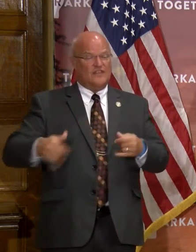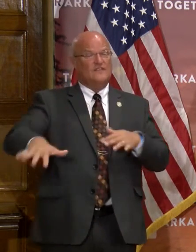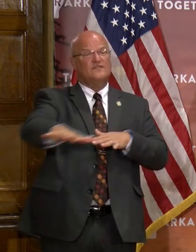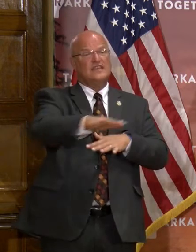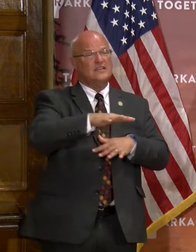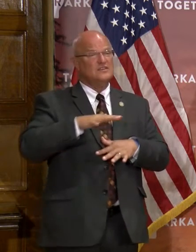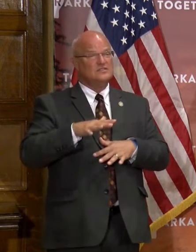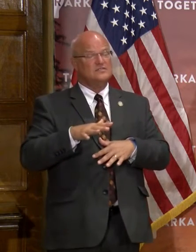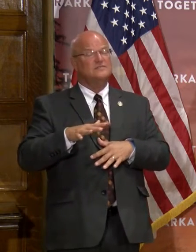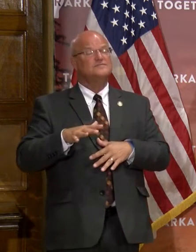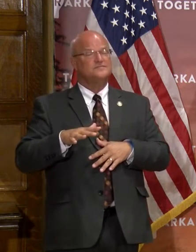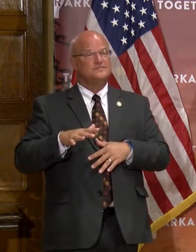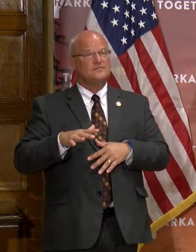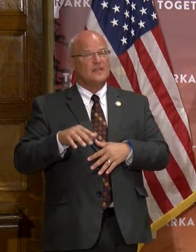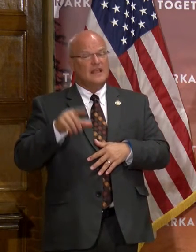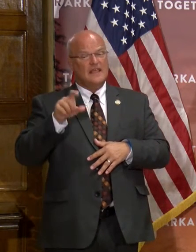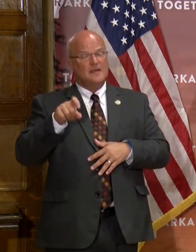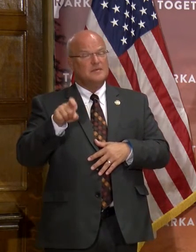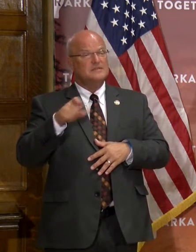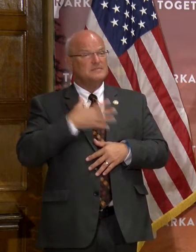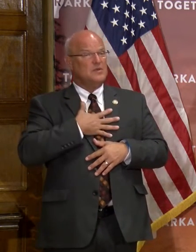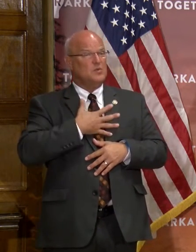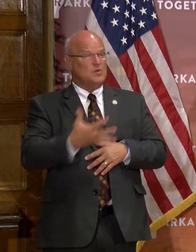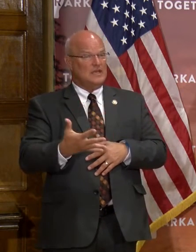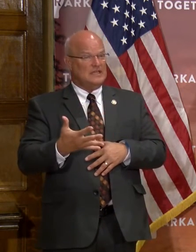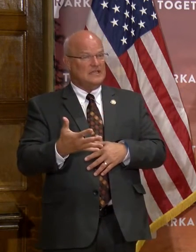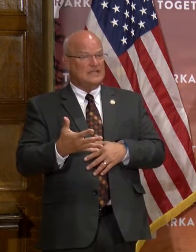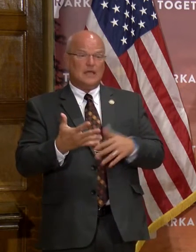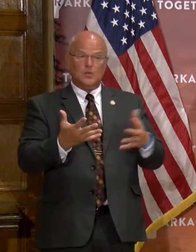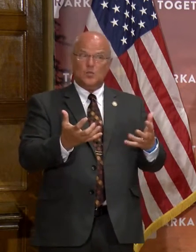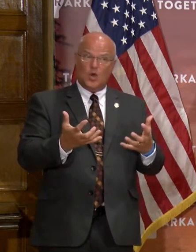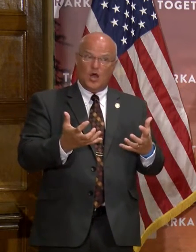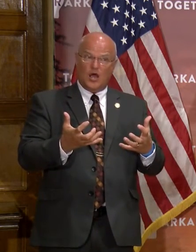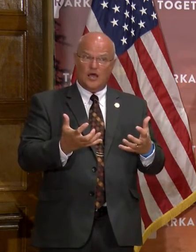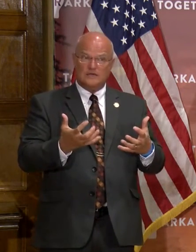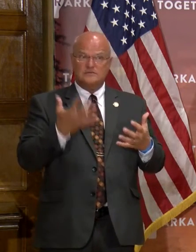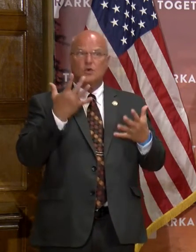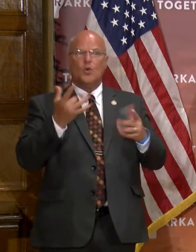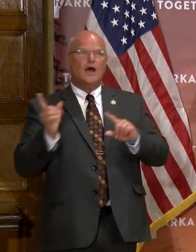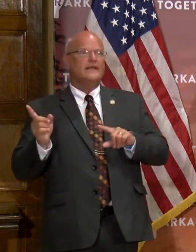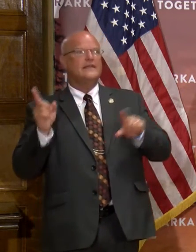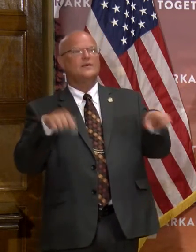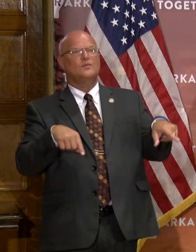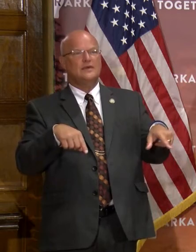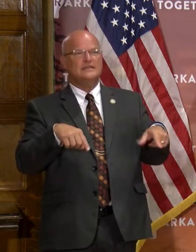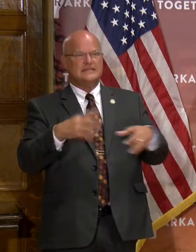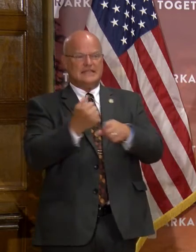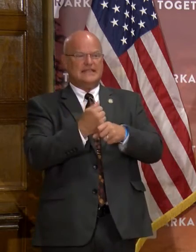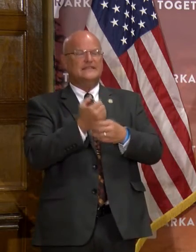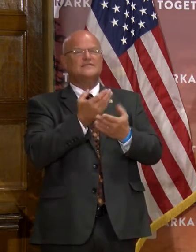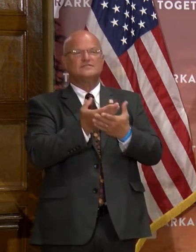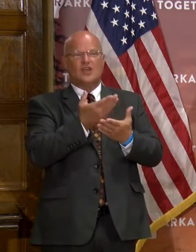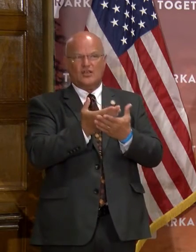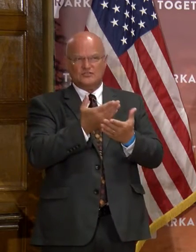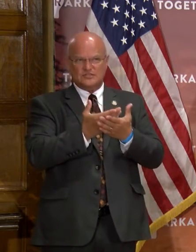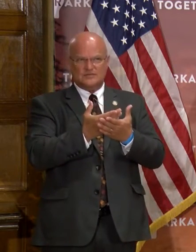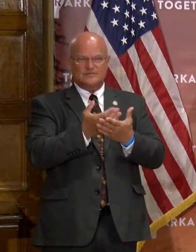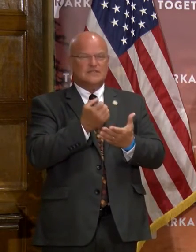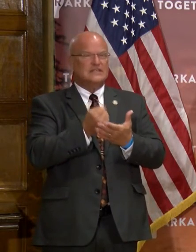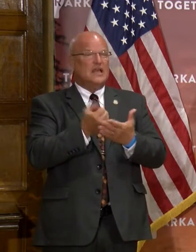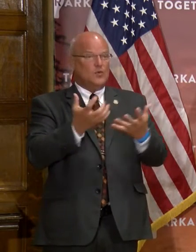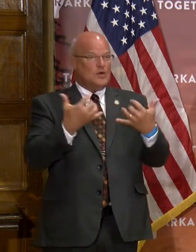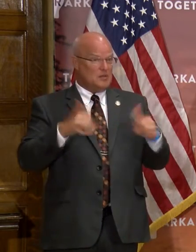field. One, they have to be willing to do it, and they want to do it. That's why they went to get their scholarship, and they